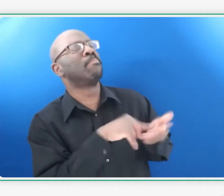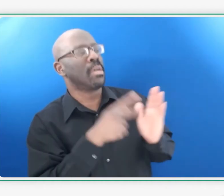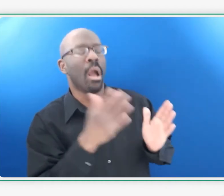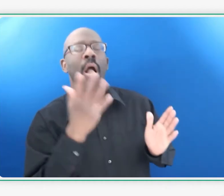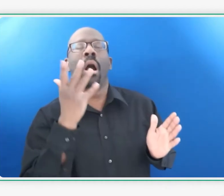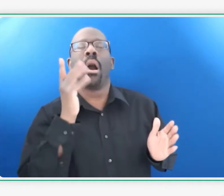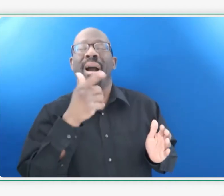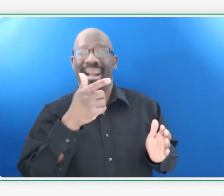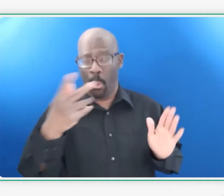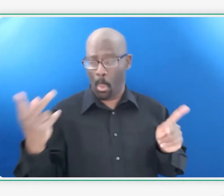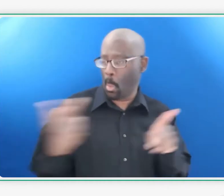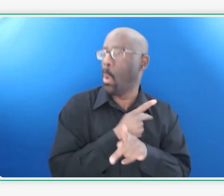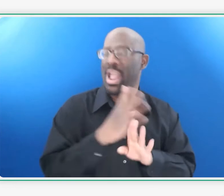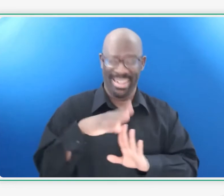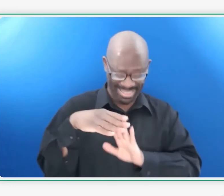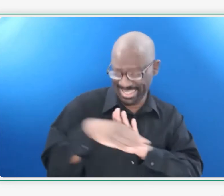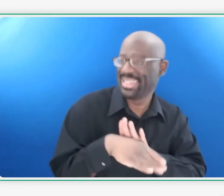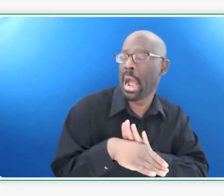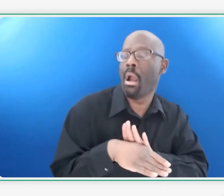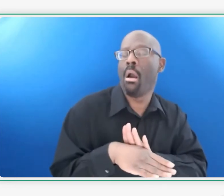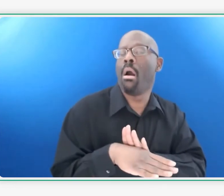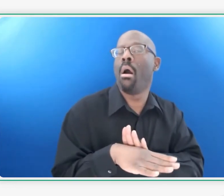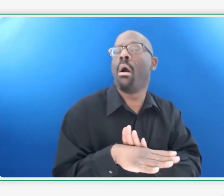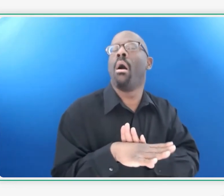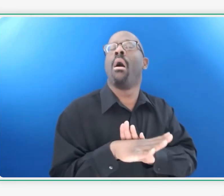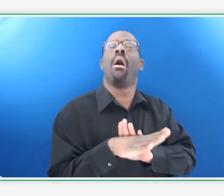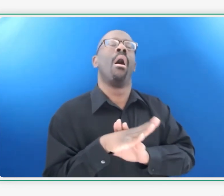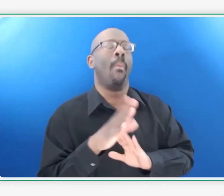end in sight, but finally, we're starting to see the light at the end of the tunnel.